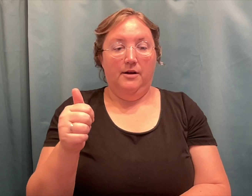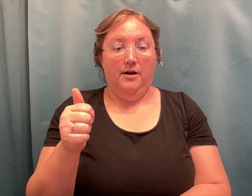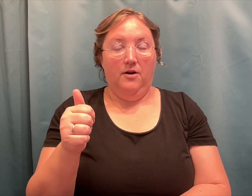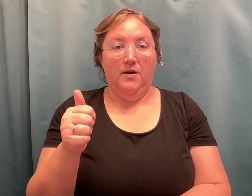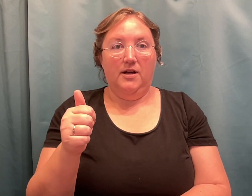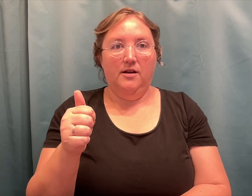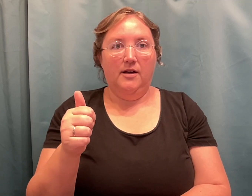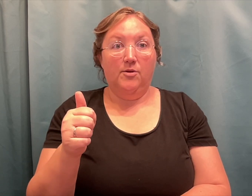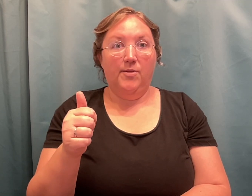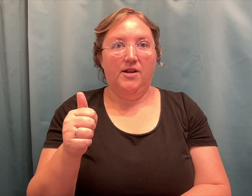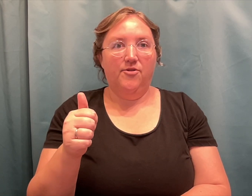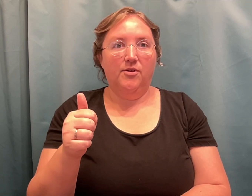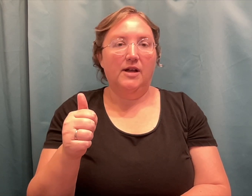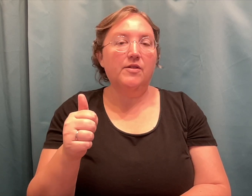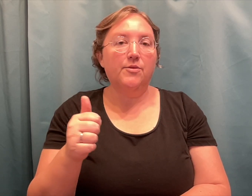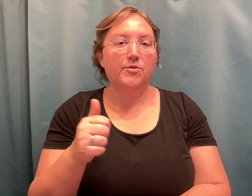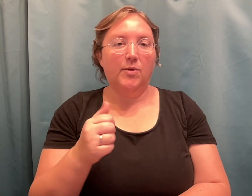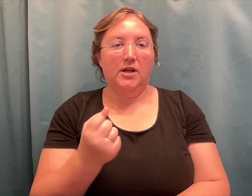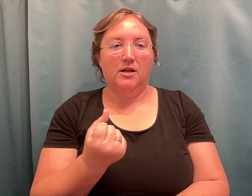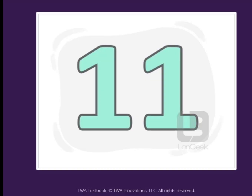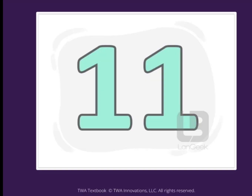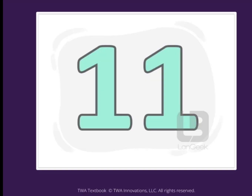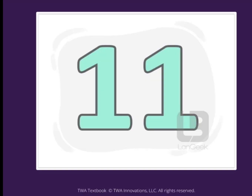All right, now we're ready for 11 through 20.